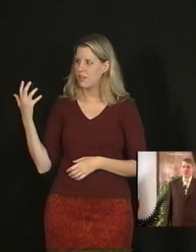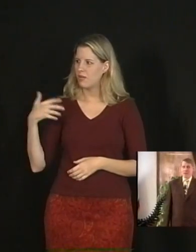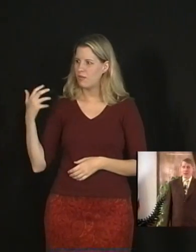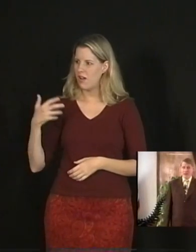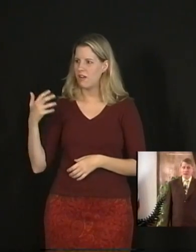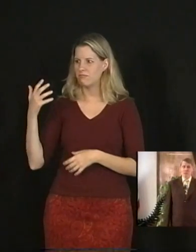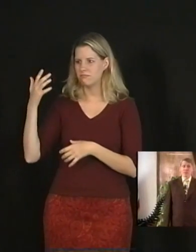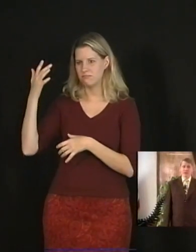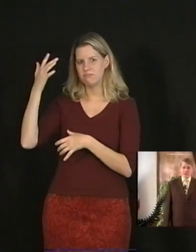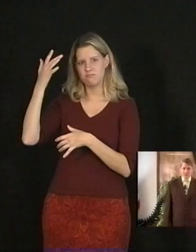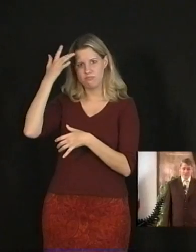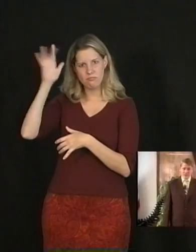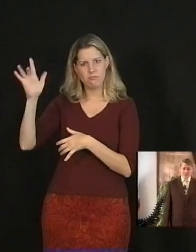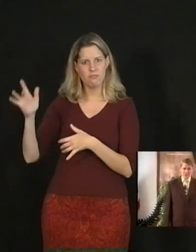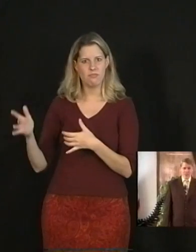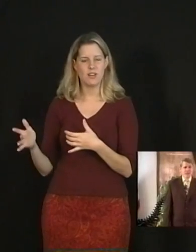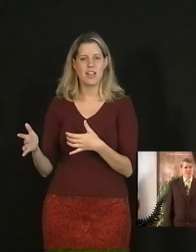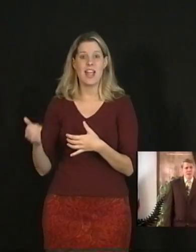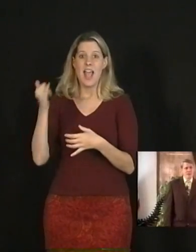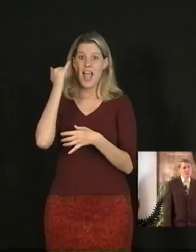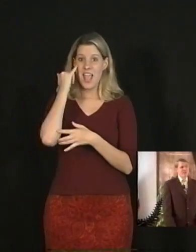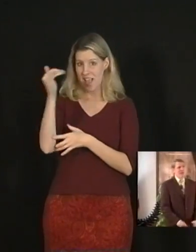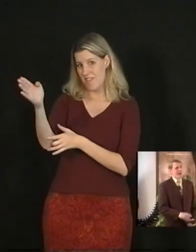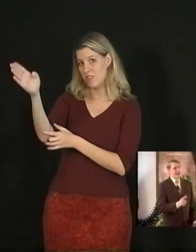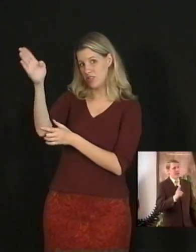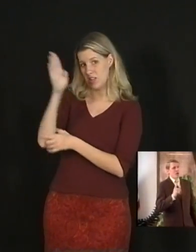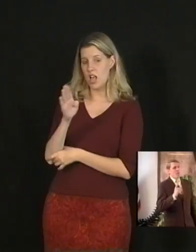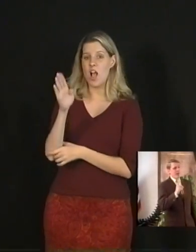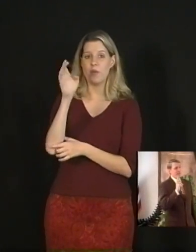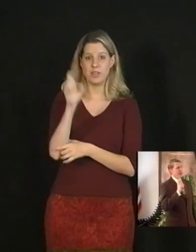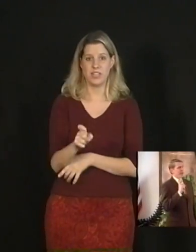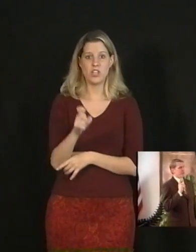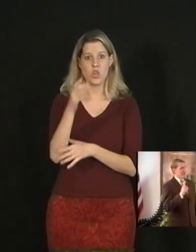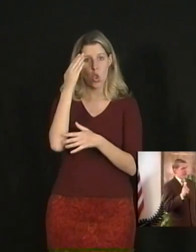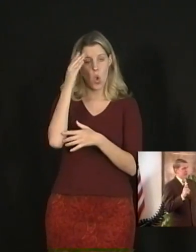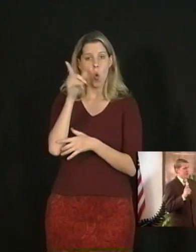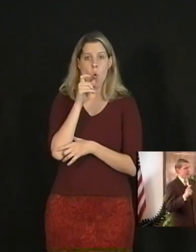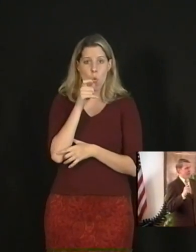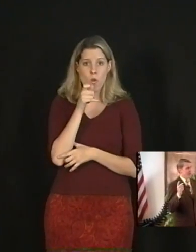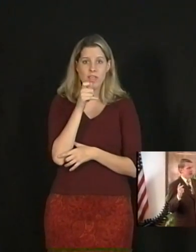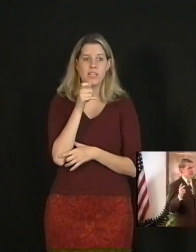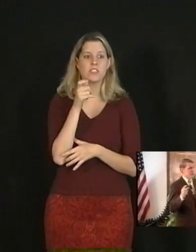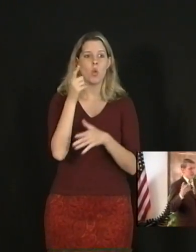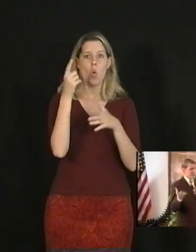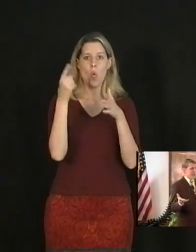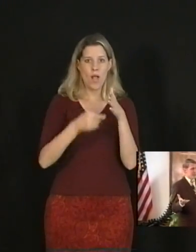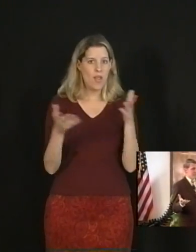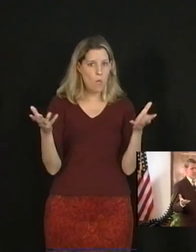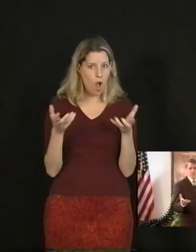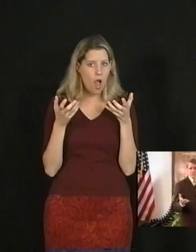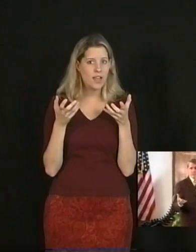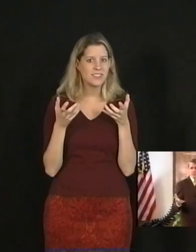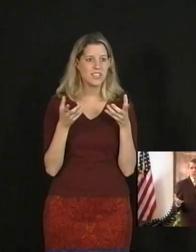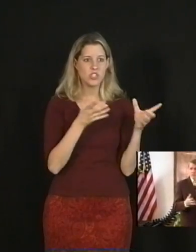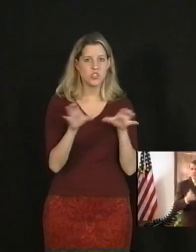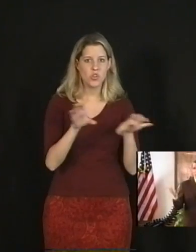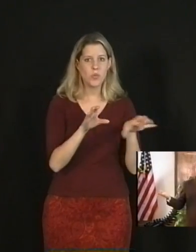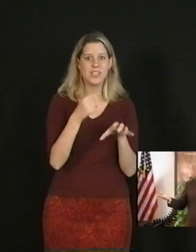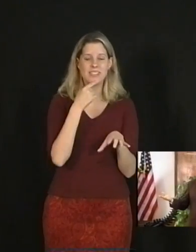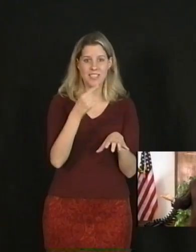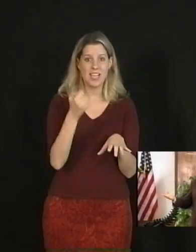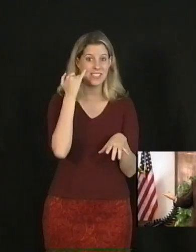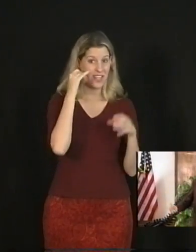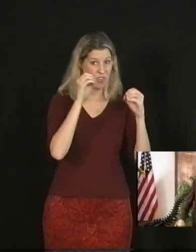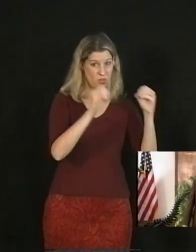I thought, wow, that is brilliant. You see, if there is a God, we better find out who he is and find out what he wants and do what he says. Amen. If there